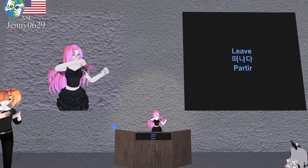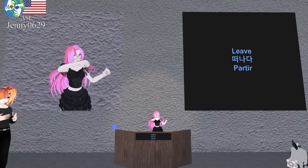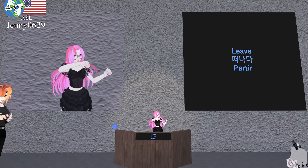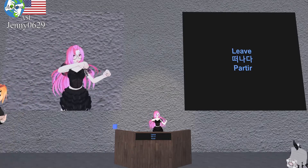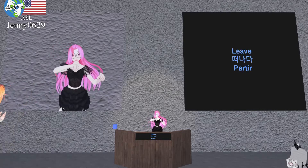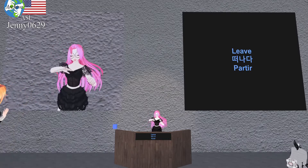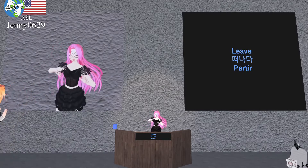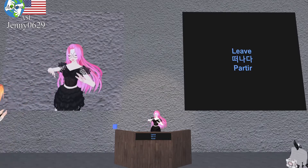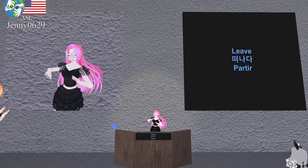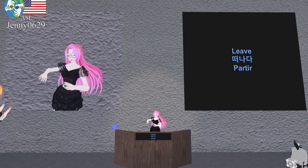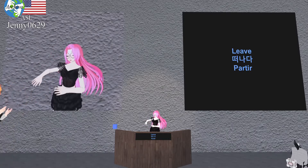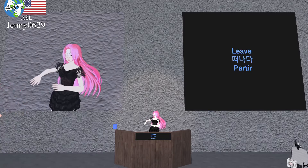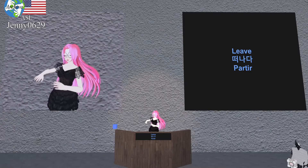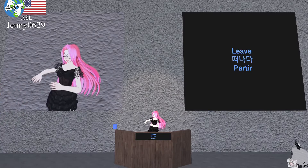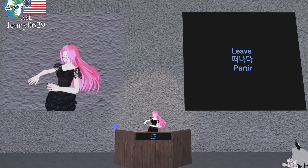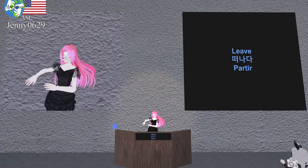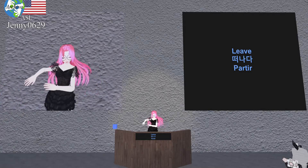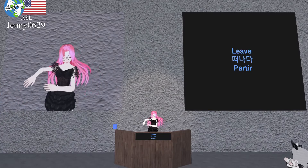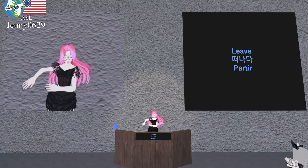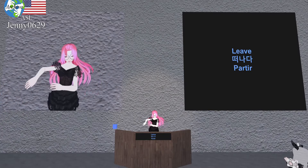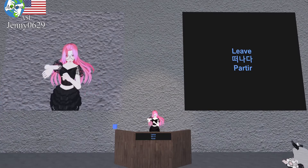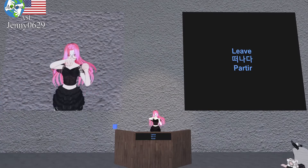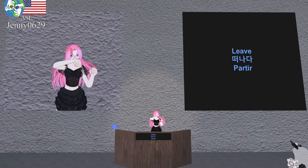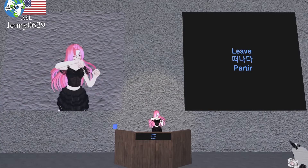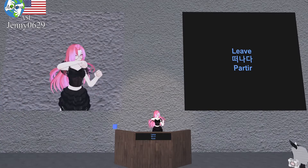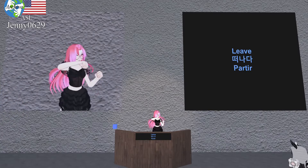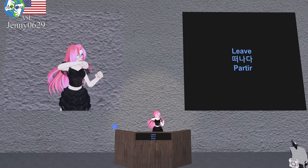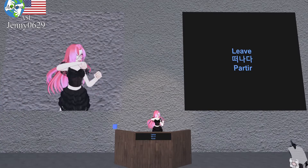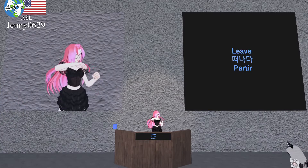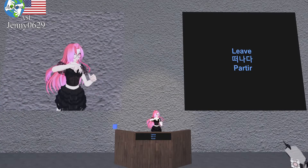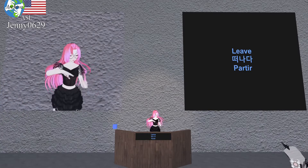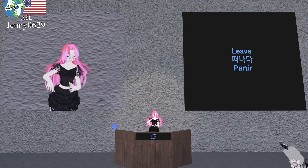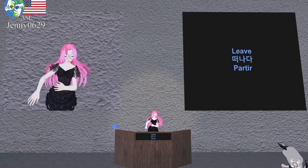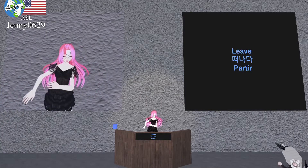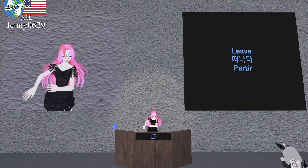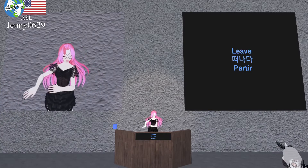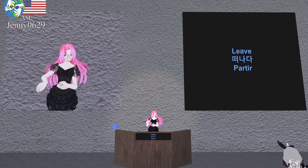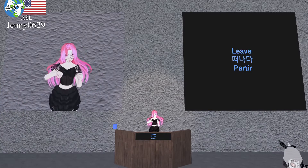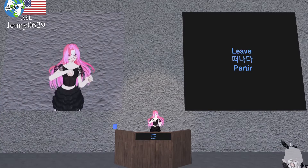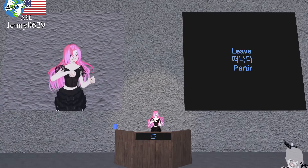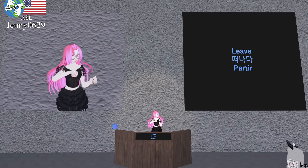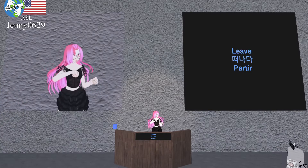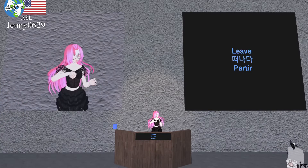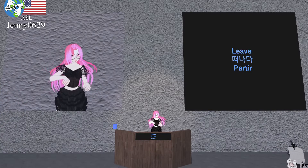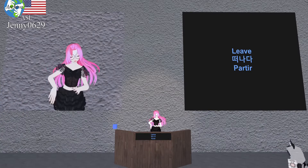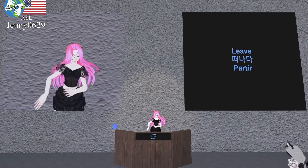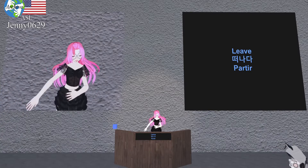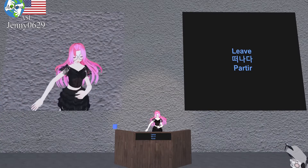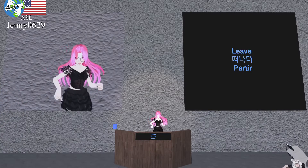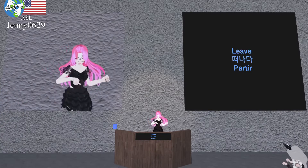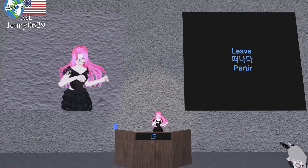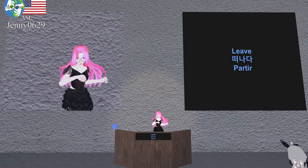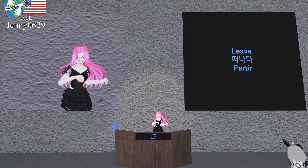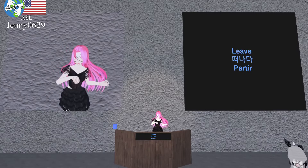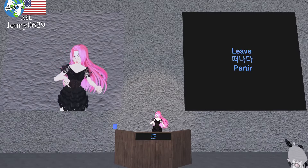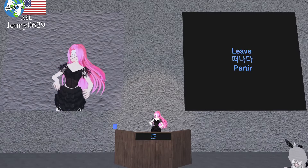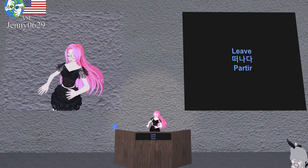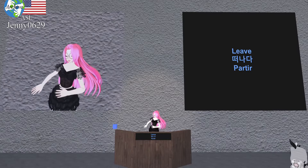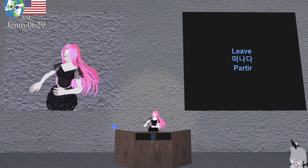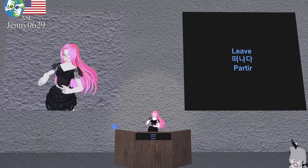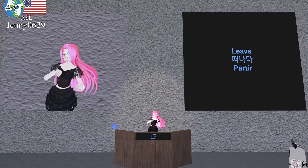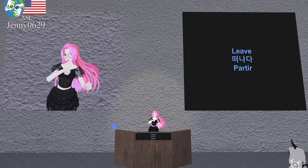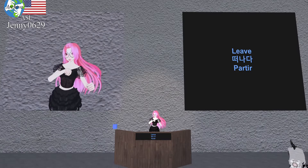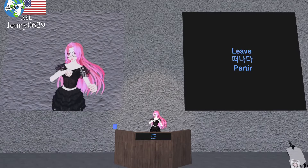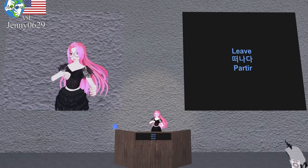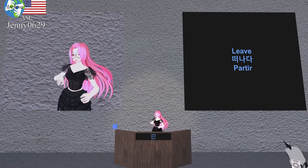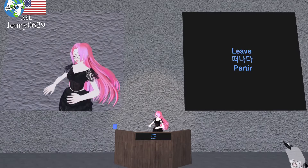like pick up all your stuff and go. So you have these open hands, you're just picking it all up. Kind of like if you're leaving an airport, you gotta pick up all your bags